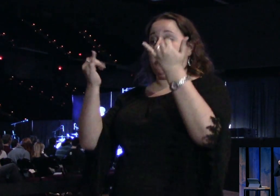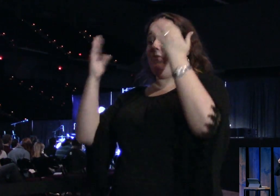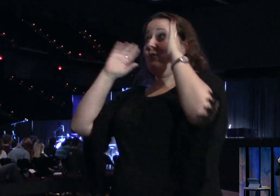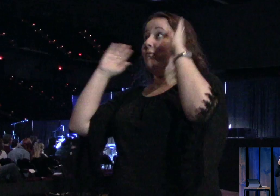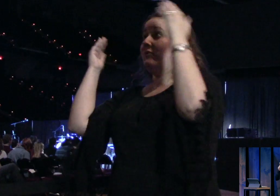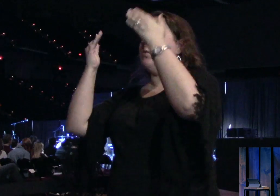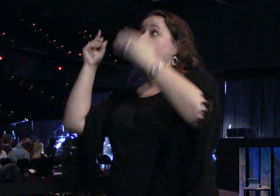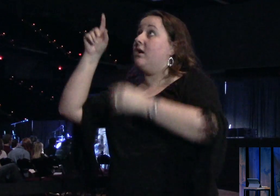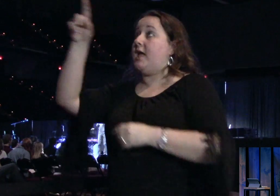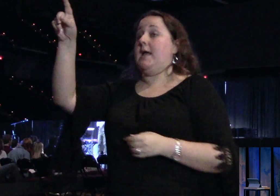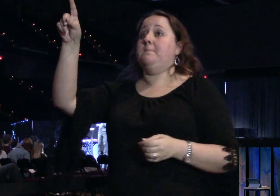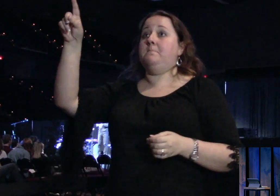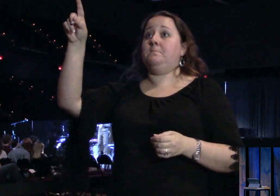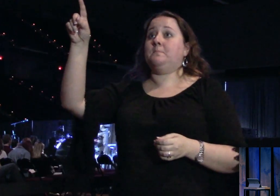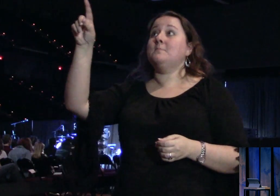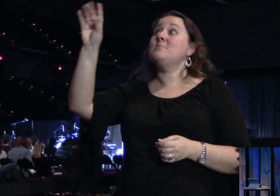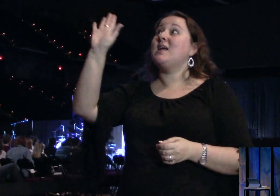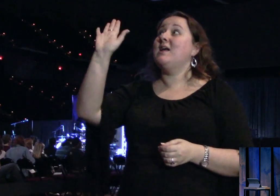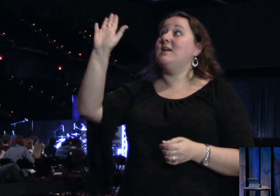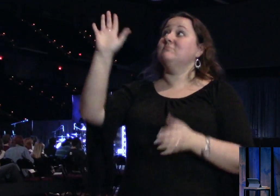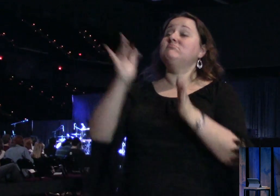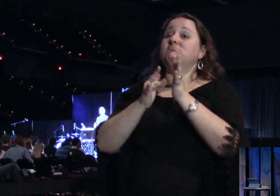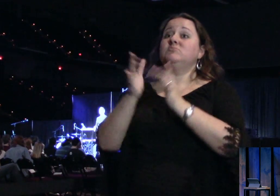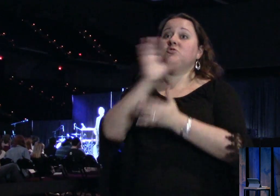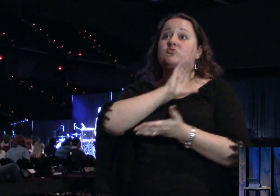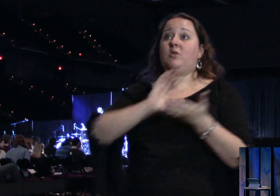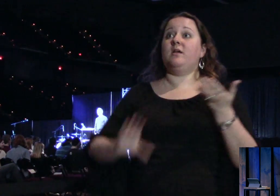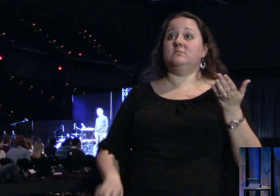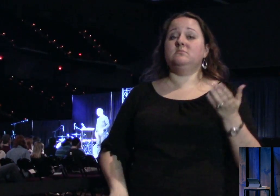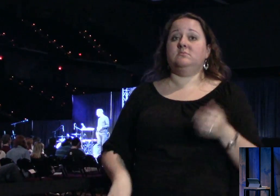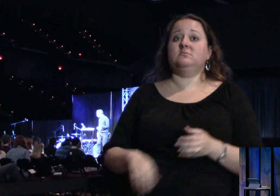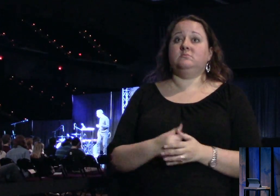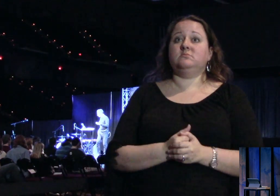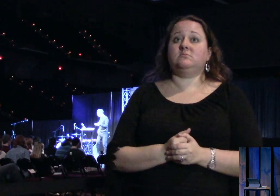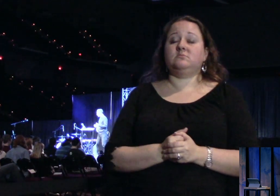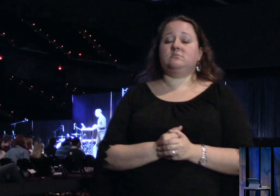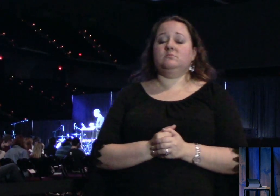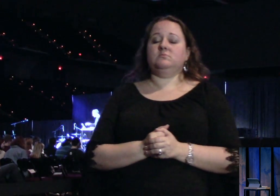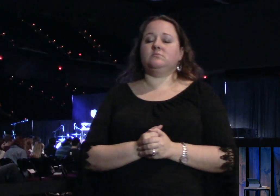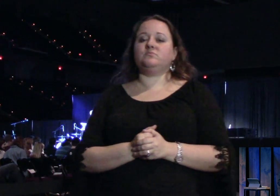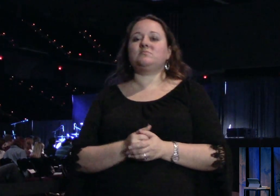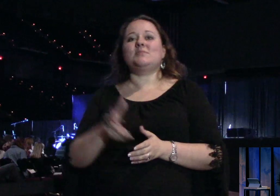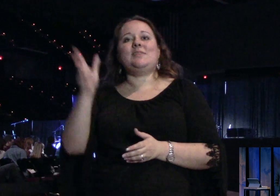but beyond the sun, in Jesus Christ.